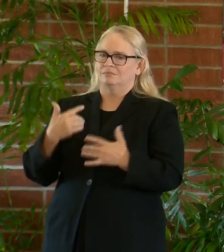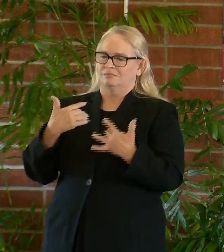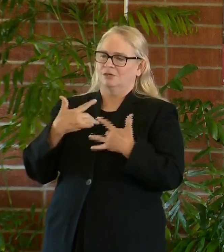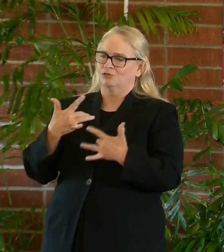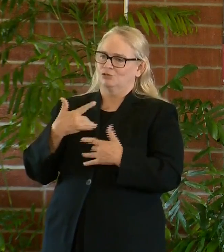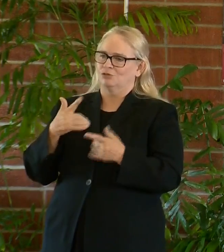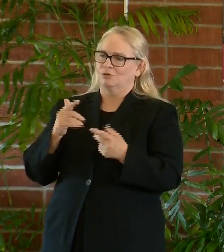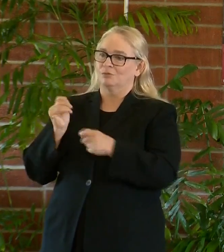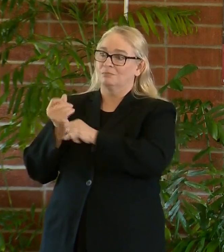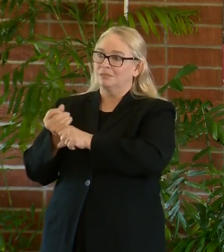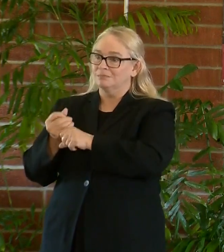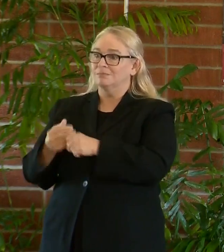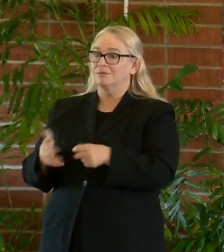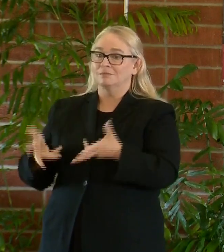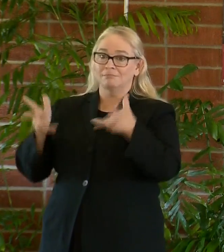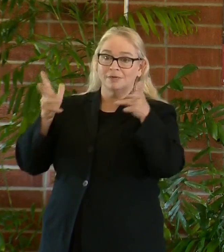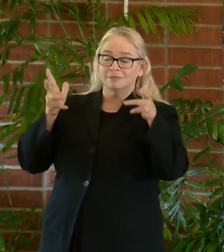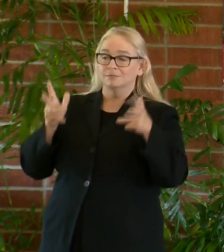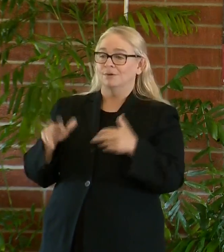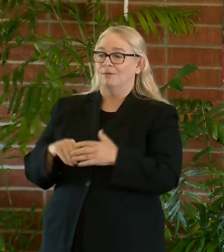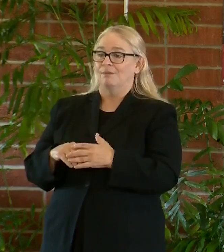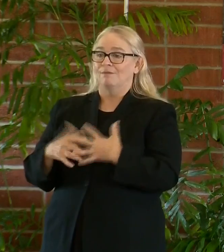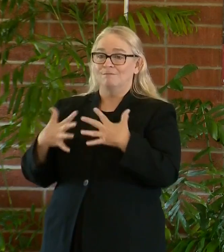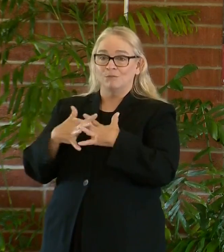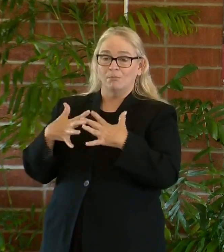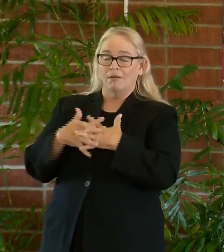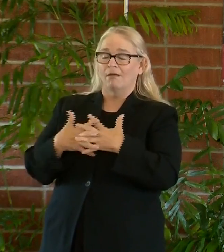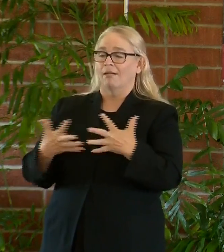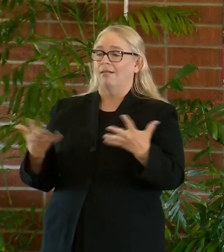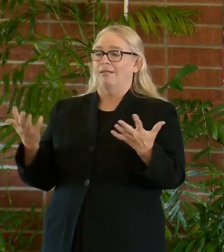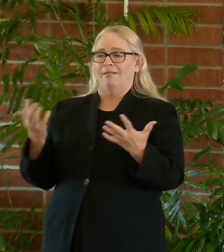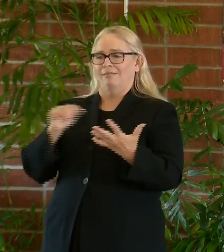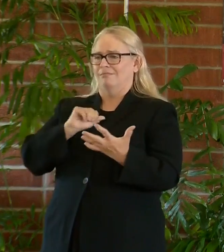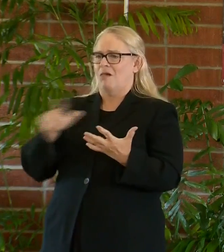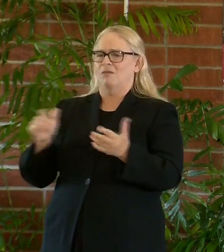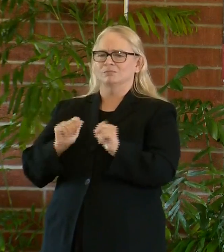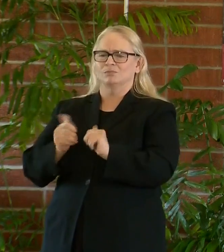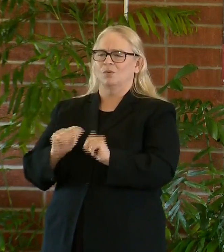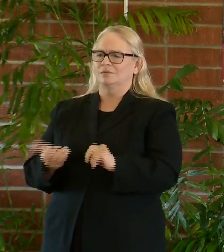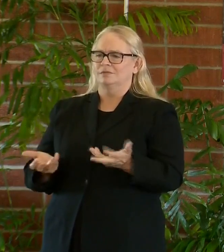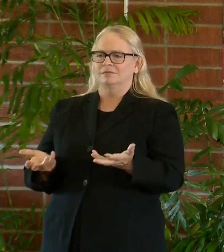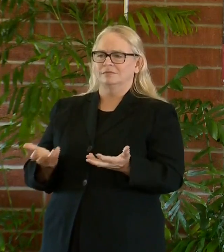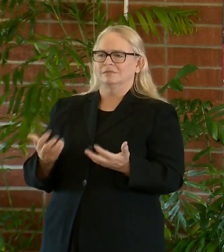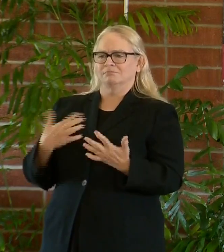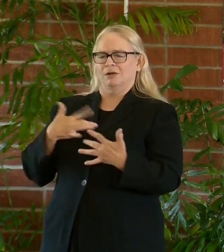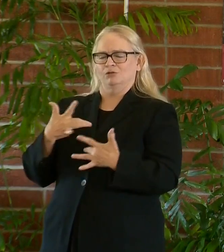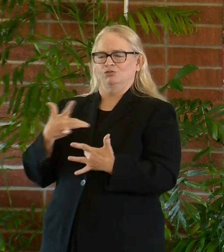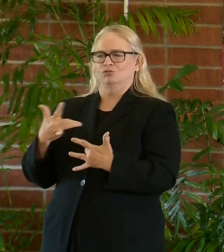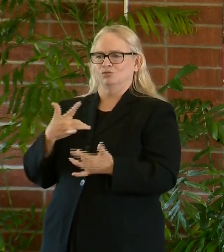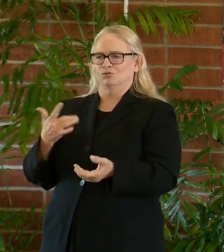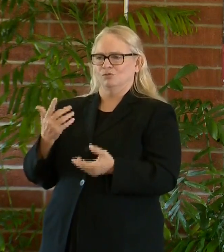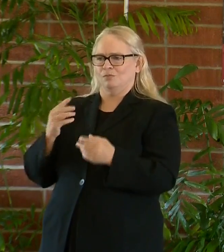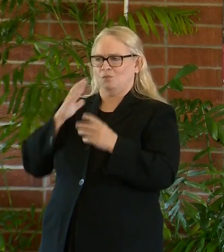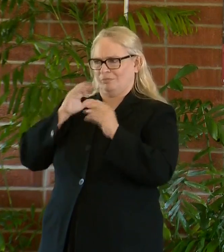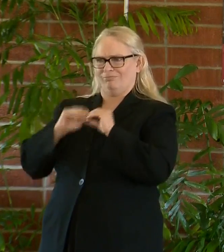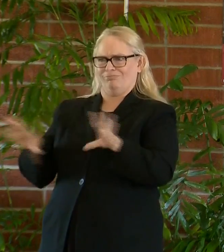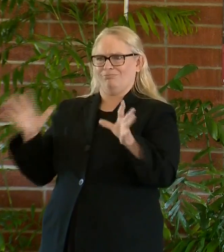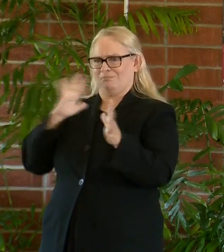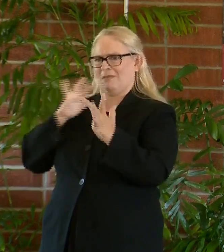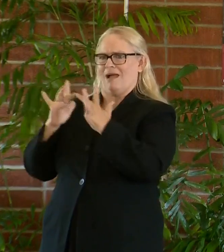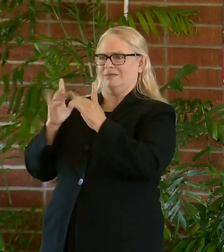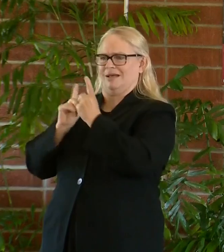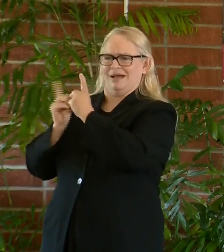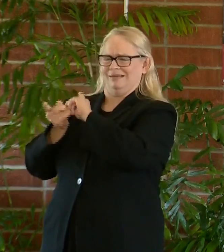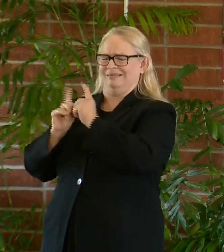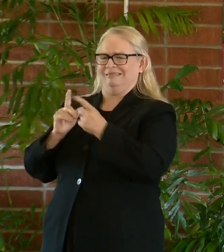baseball, basketball, particularly contact sports like football, and my concern about outbreaks and having to cohort,